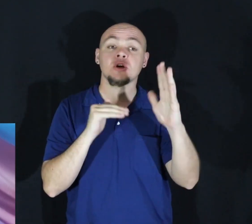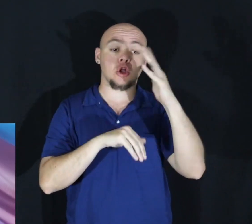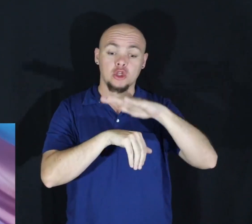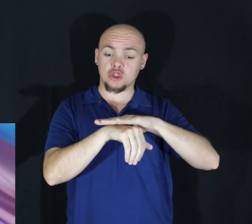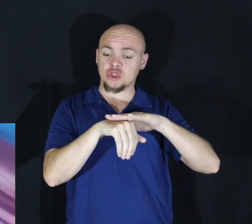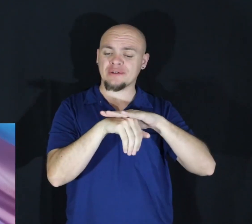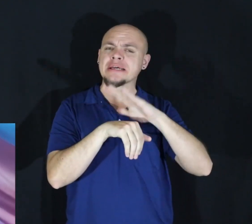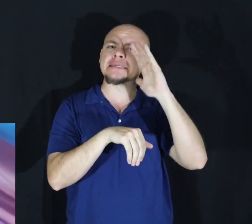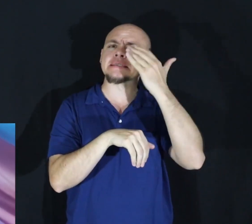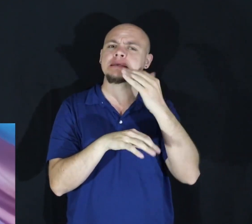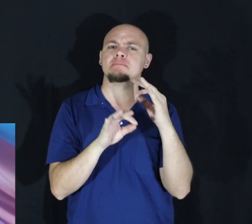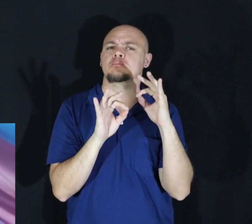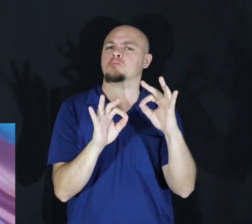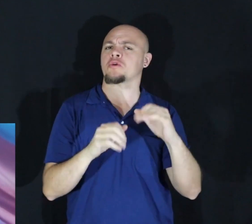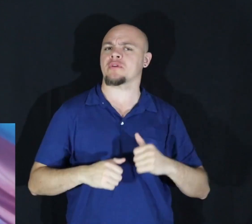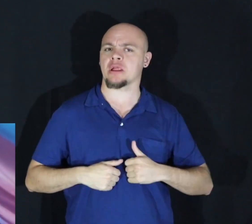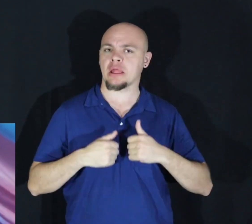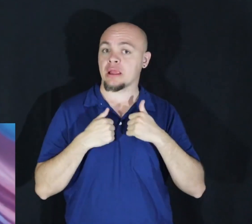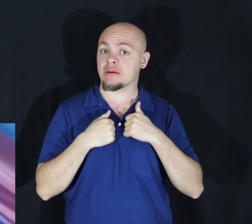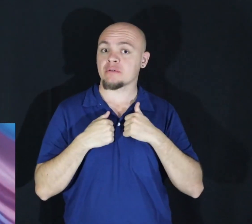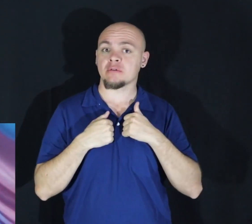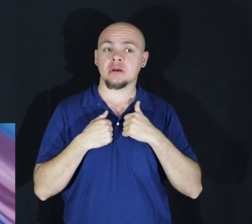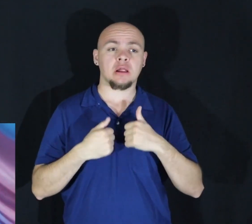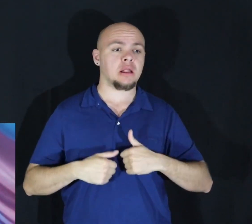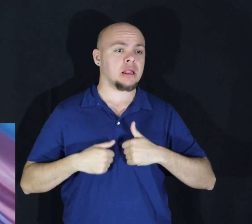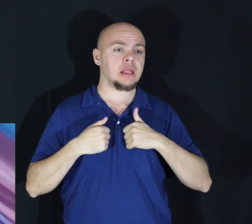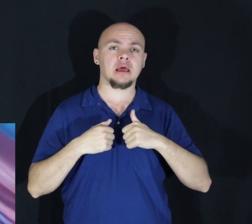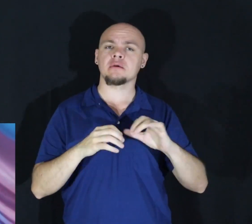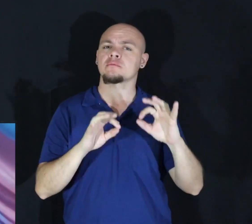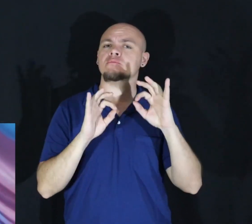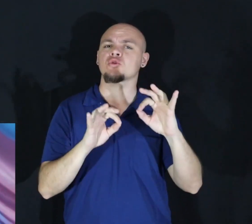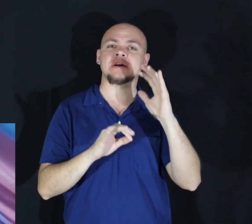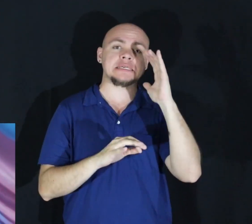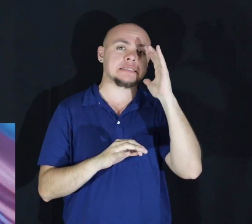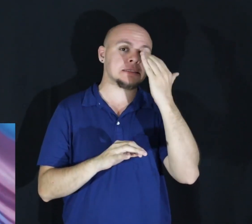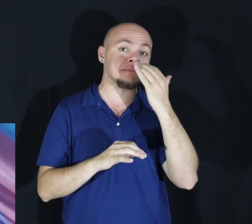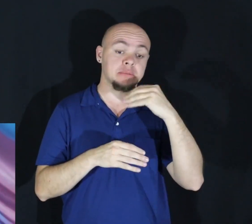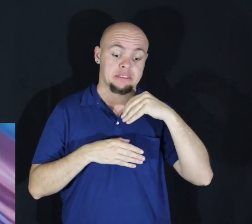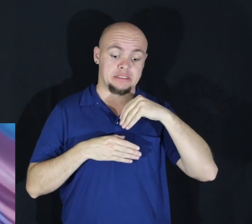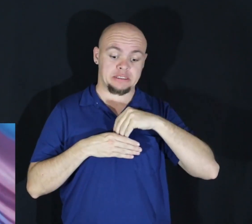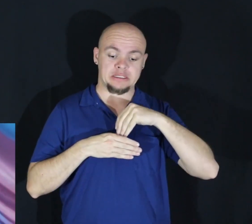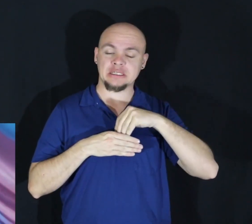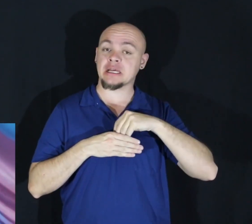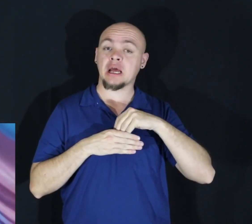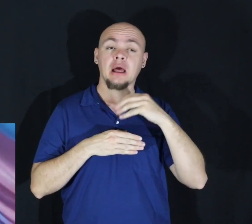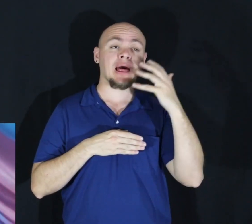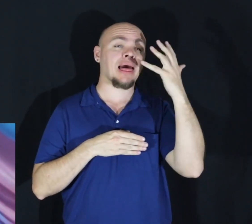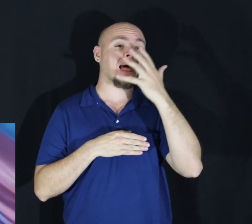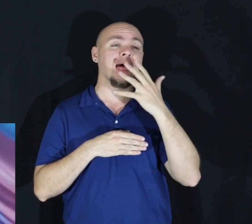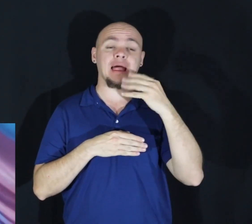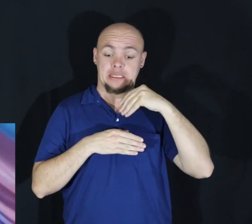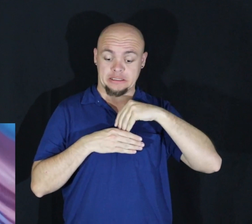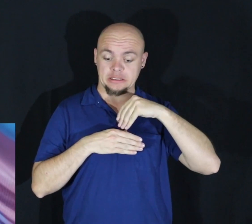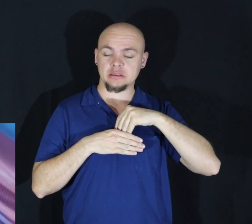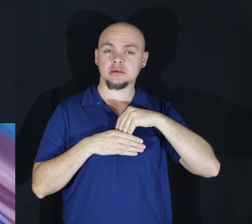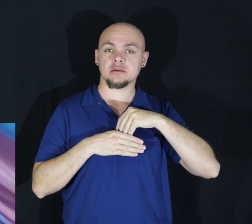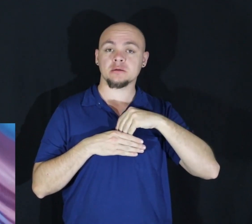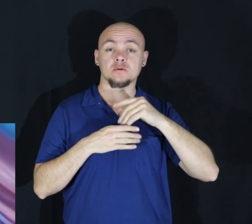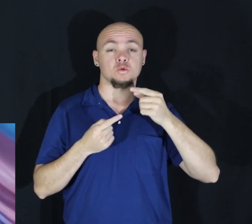picture perfect. I was living the good life. But underneath that polished facade lay a secret